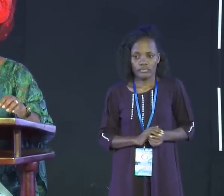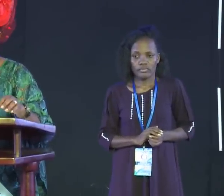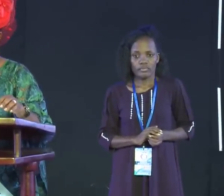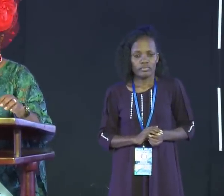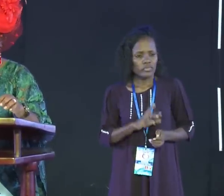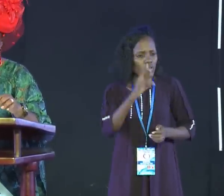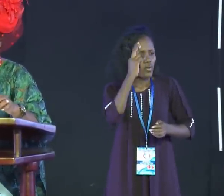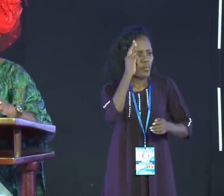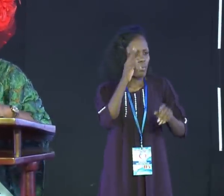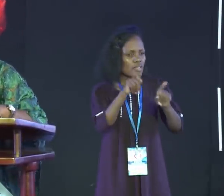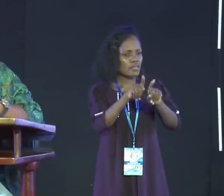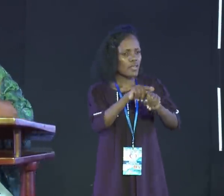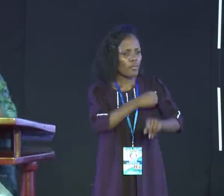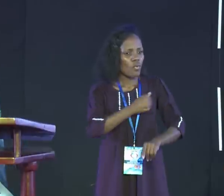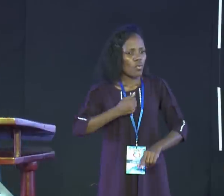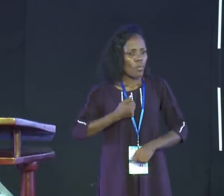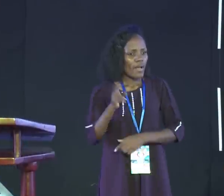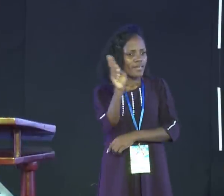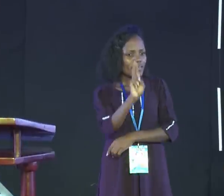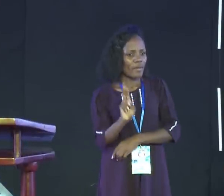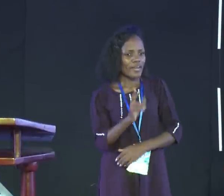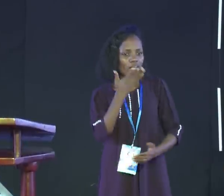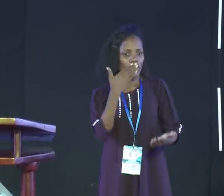Msamaria omulungi. The good Samaritan.